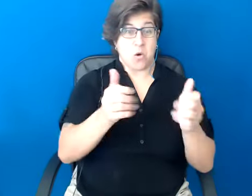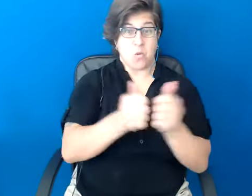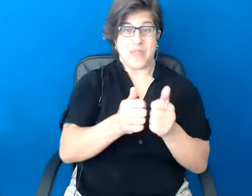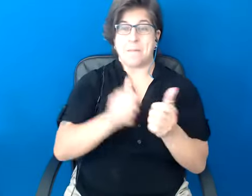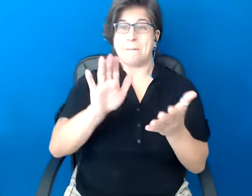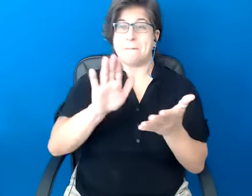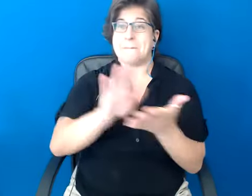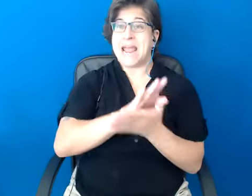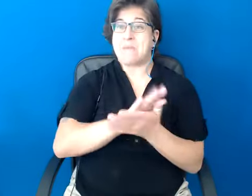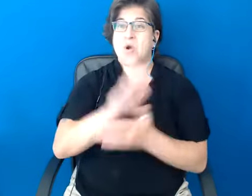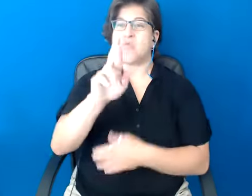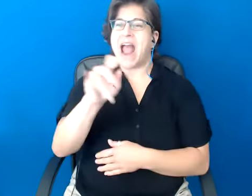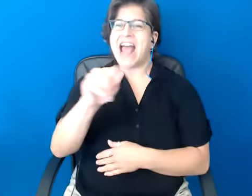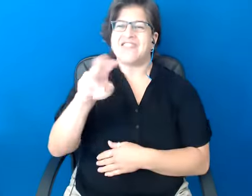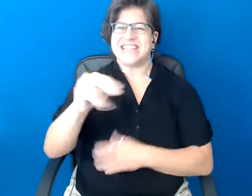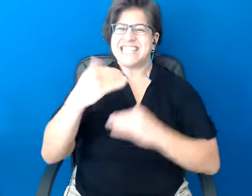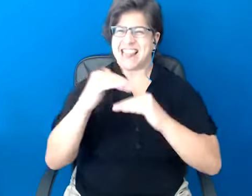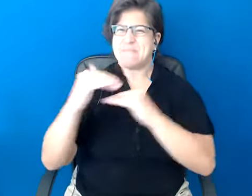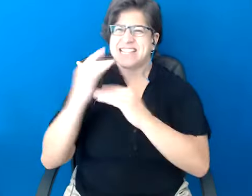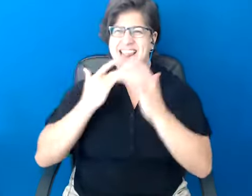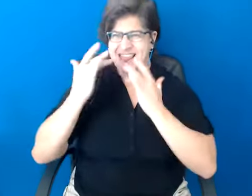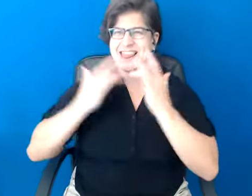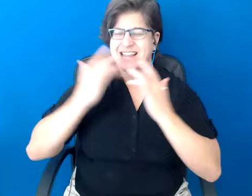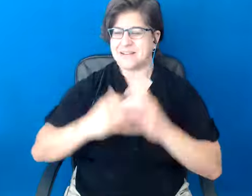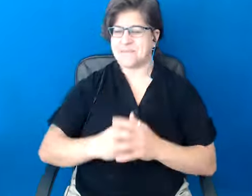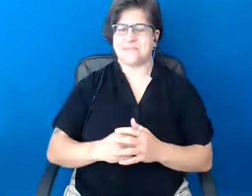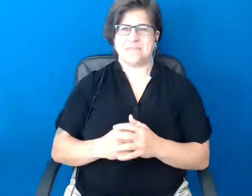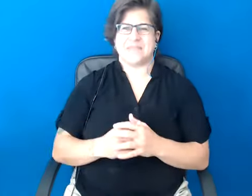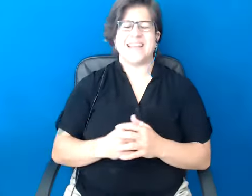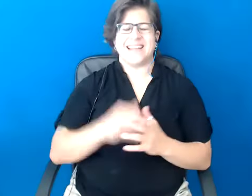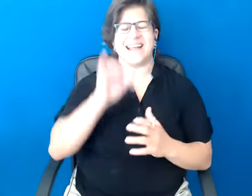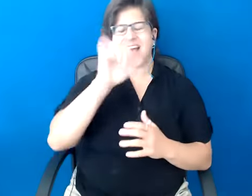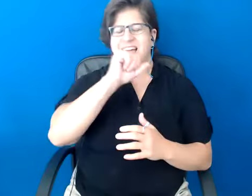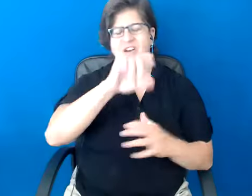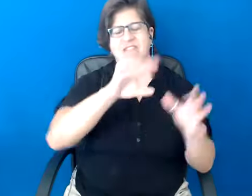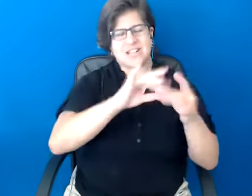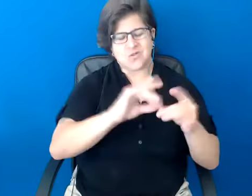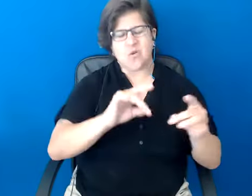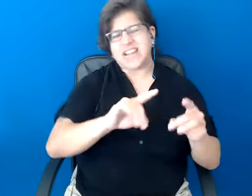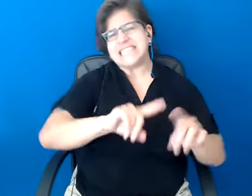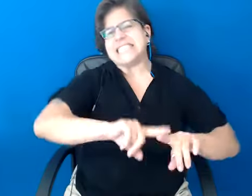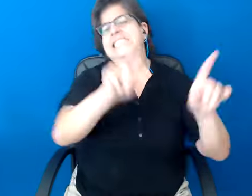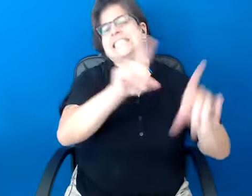keep making the big book with the paper rations. And that's a story I love to talk